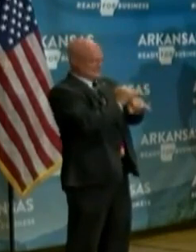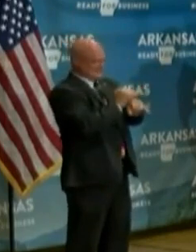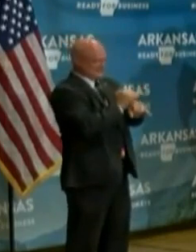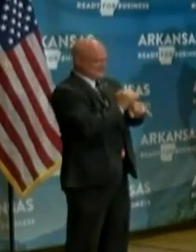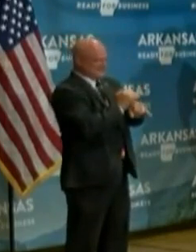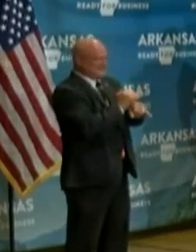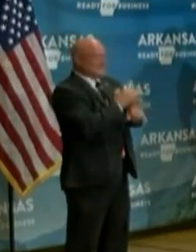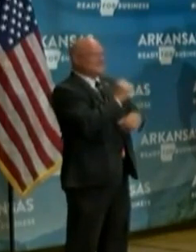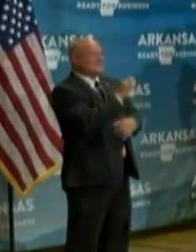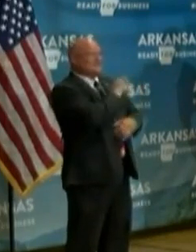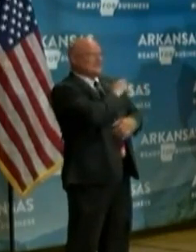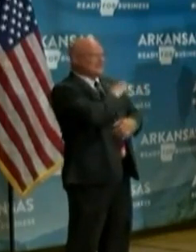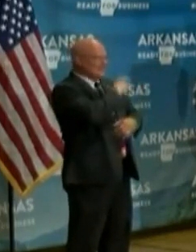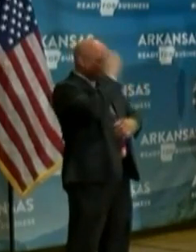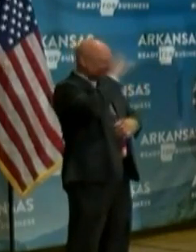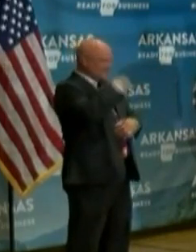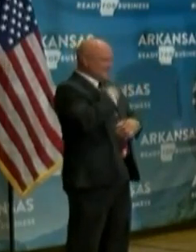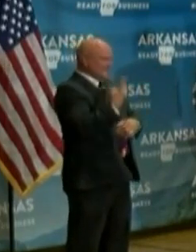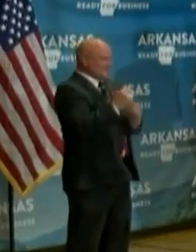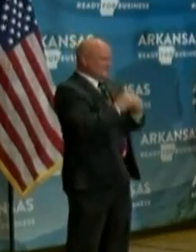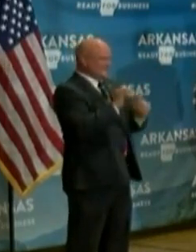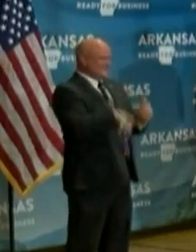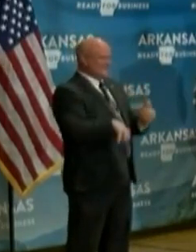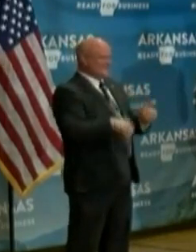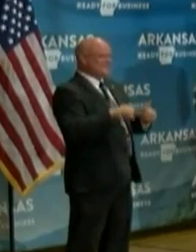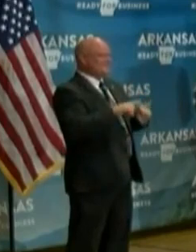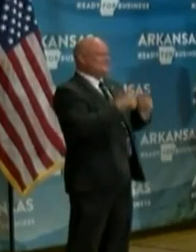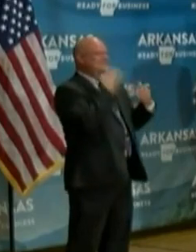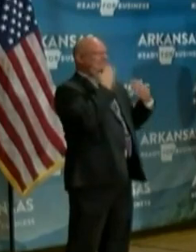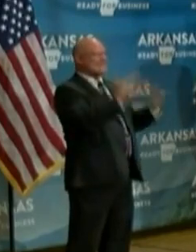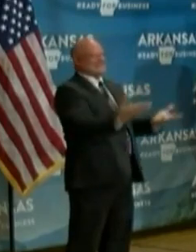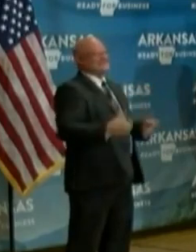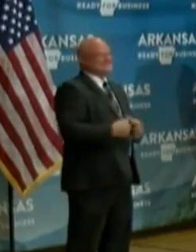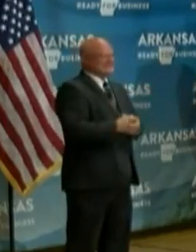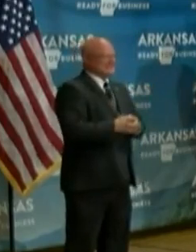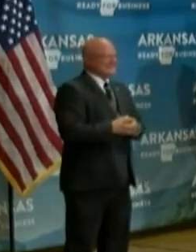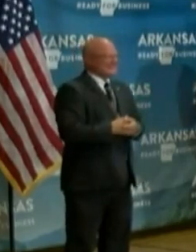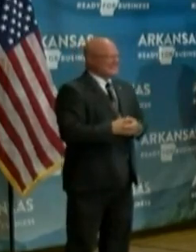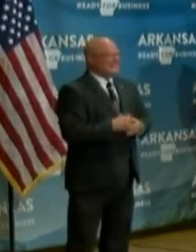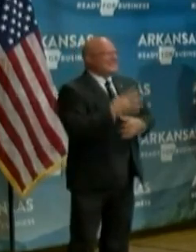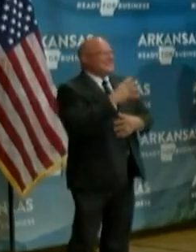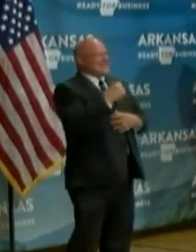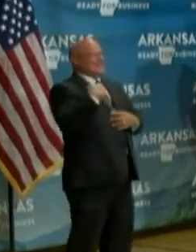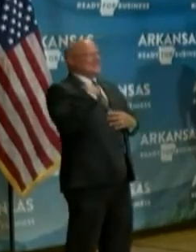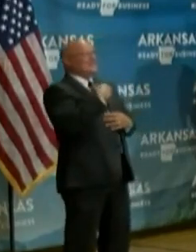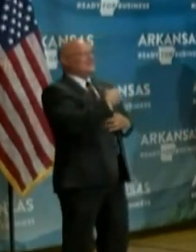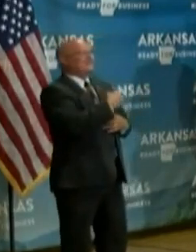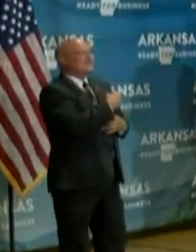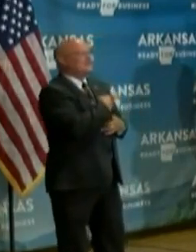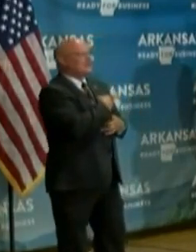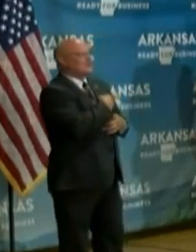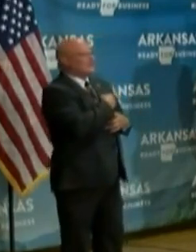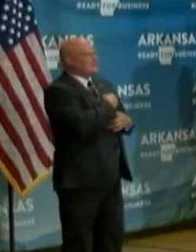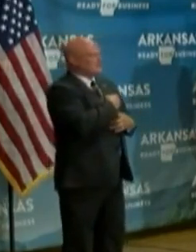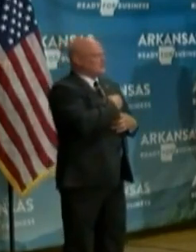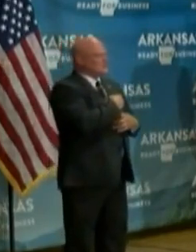Deaf. And so Eddie, I don't know if you had anything to do with that, but thank you. And we have